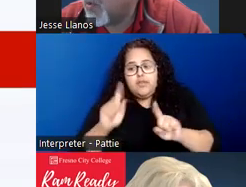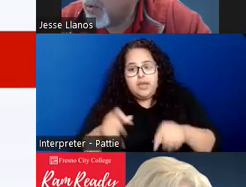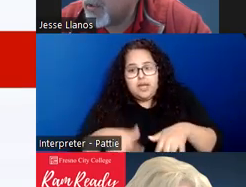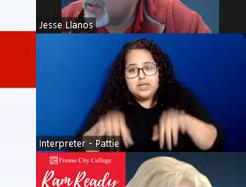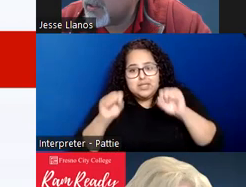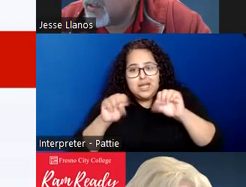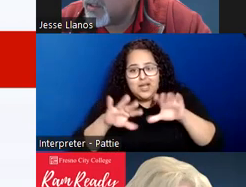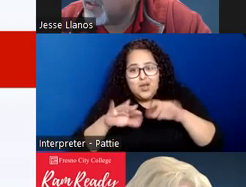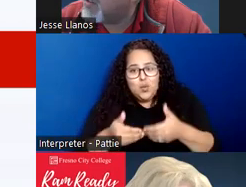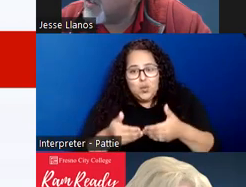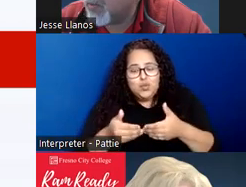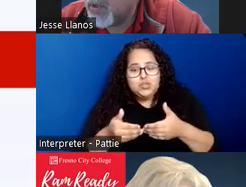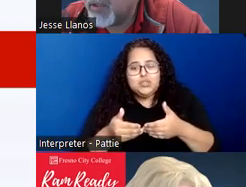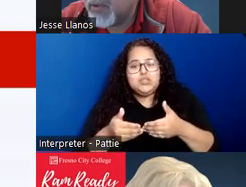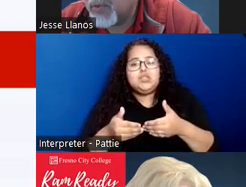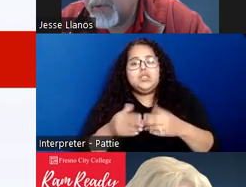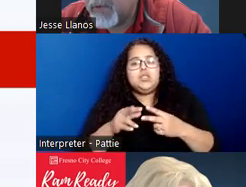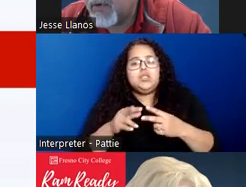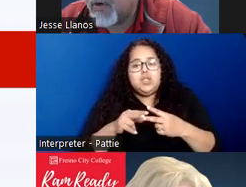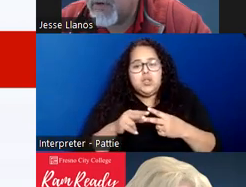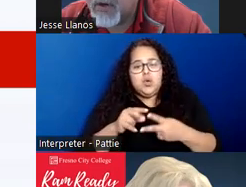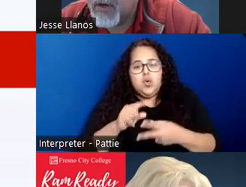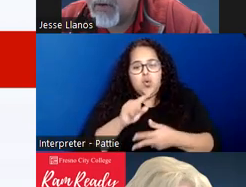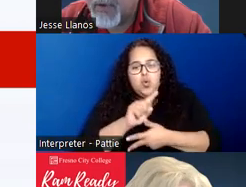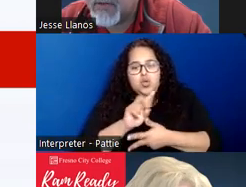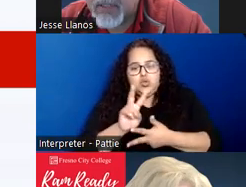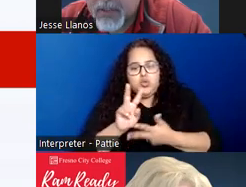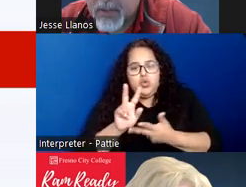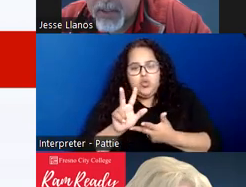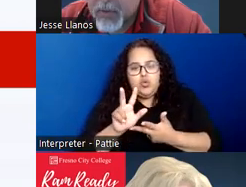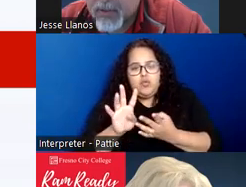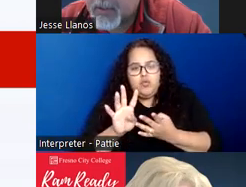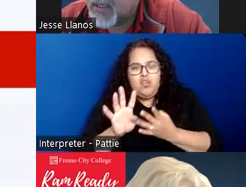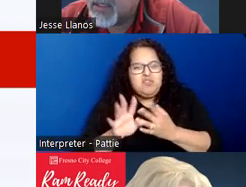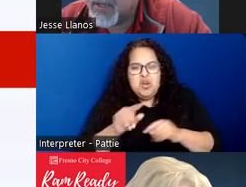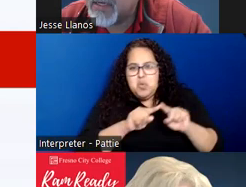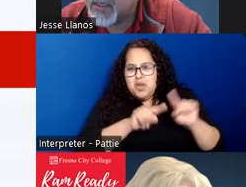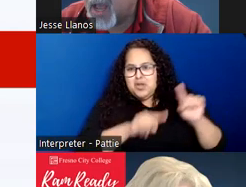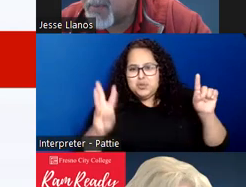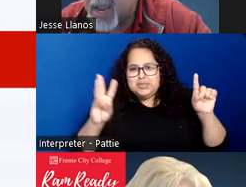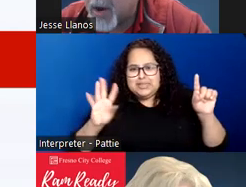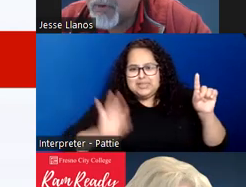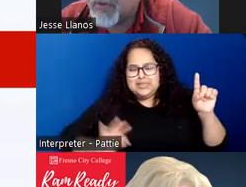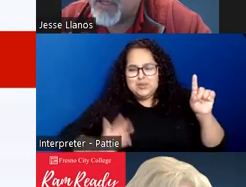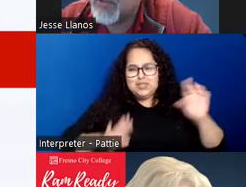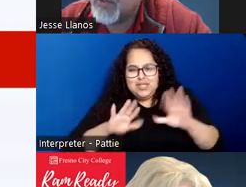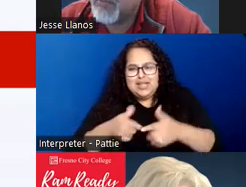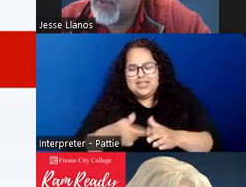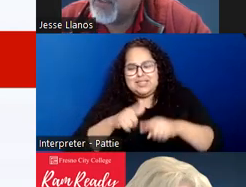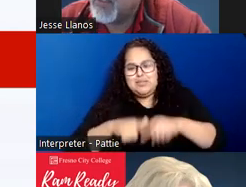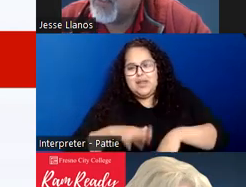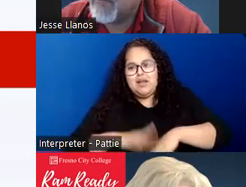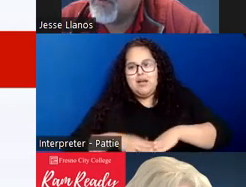a course, either 1, 2, 3, 4, or 5, 6 unit course, depending on how many hours that